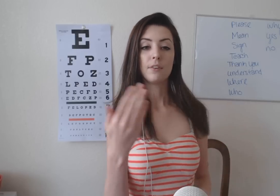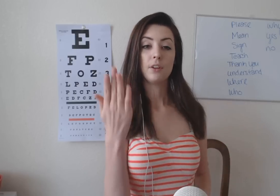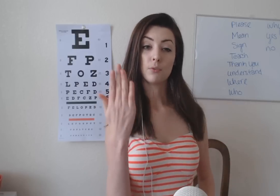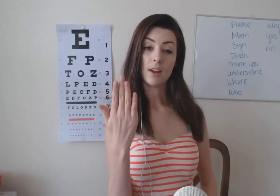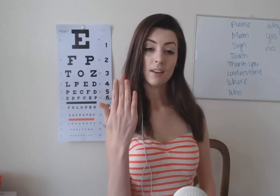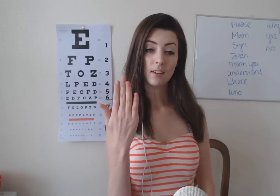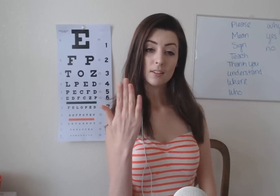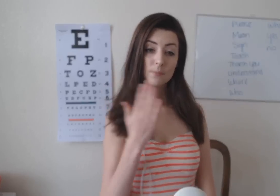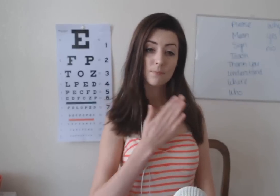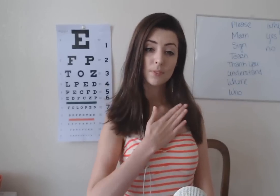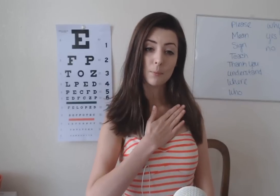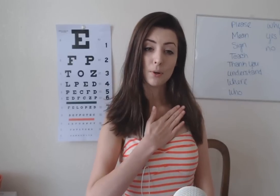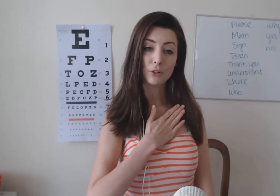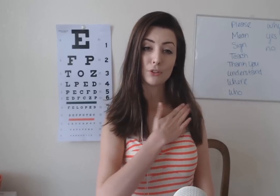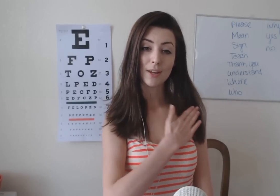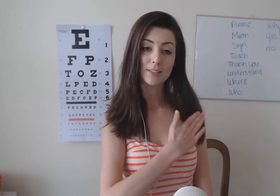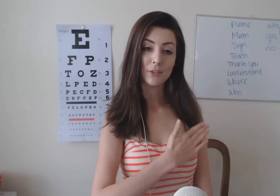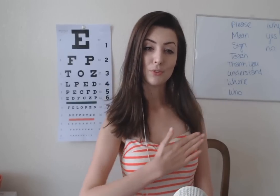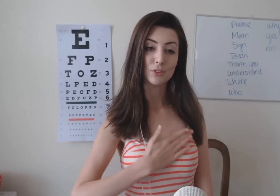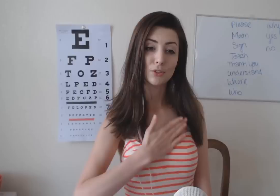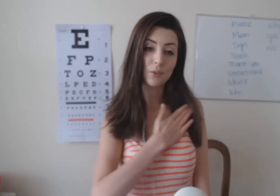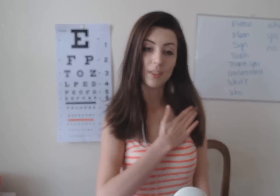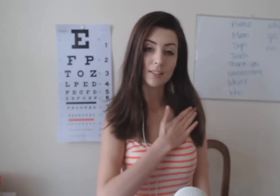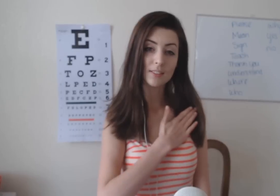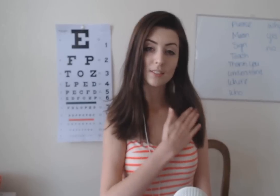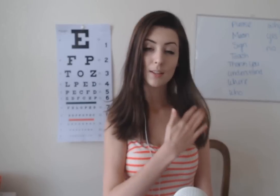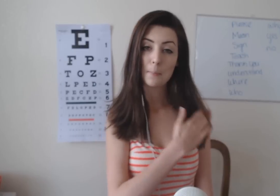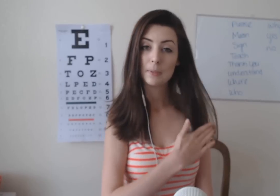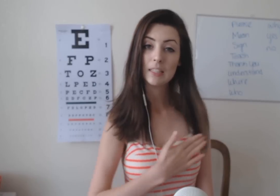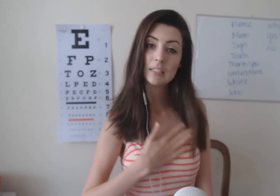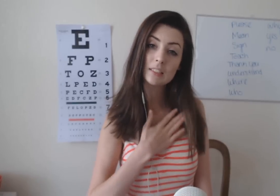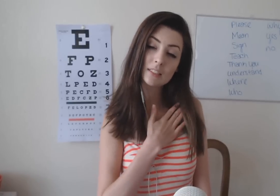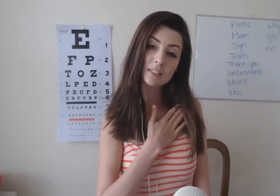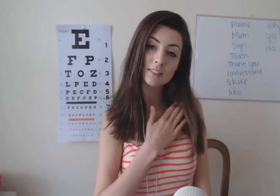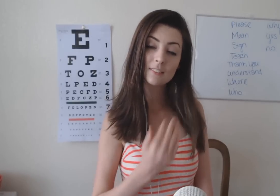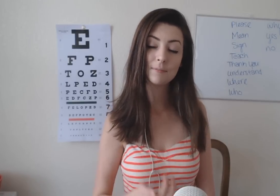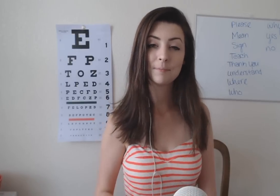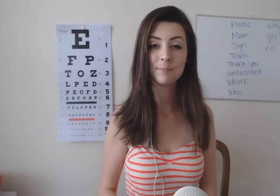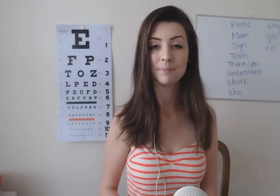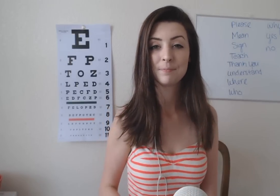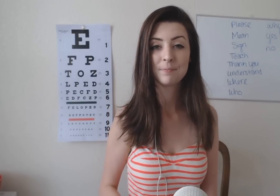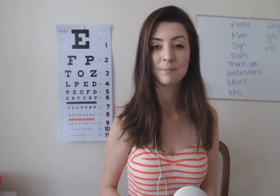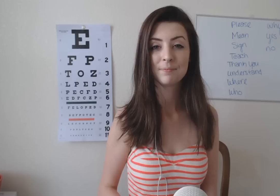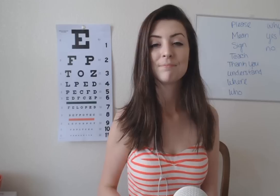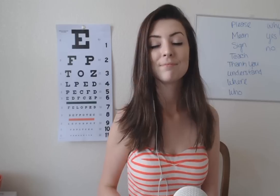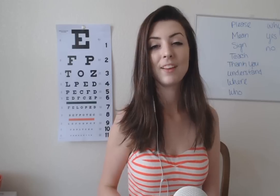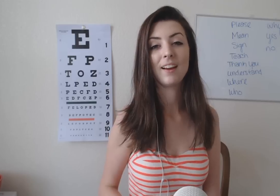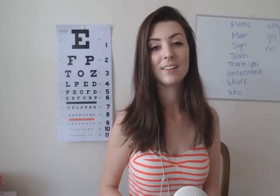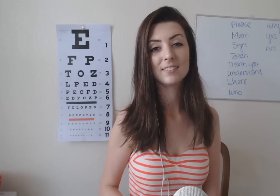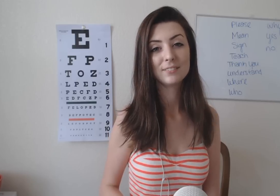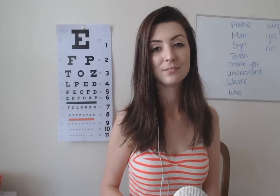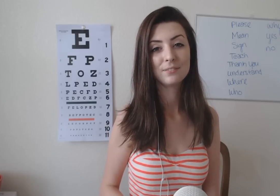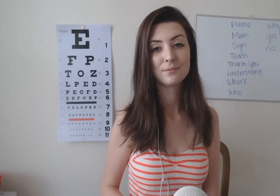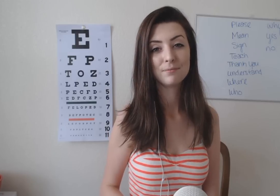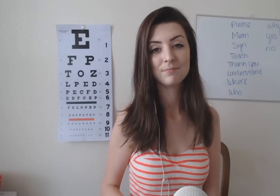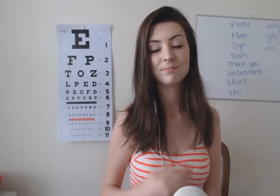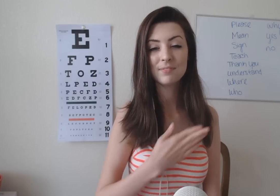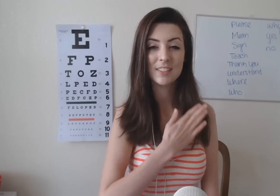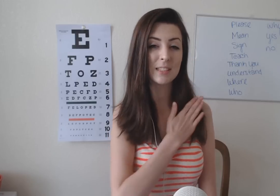your right hand, you put it on your chest, and you just do this. Please. Yeah. Just